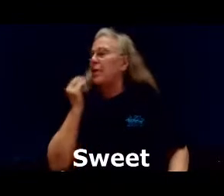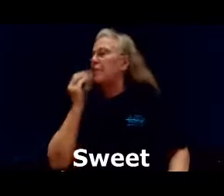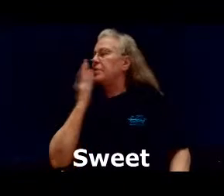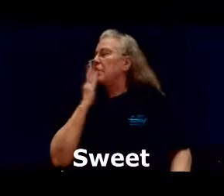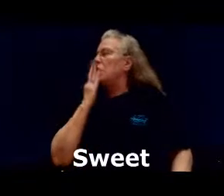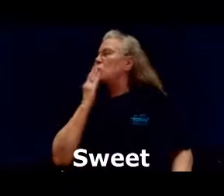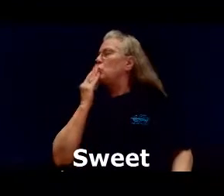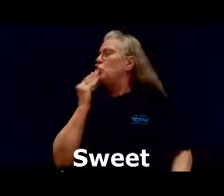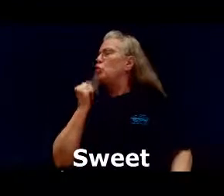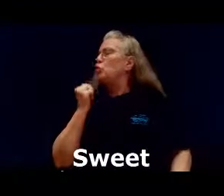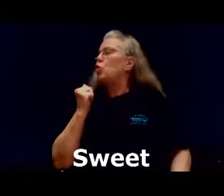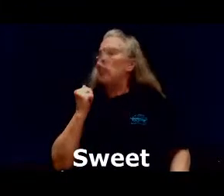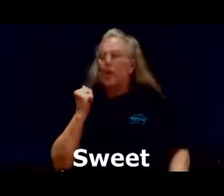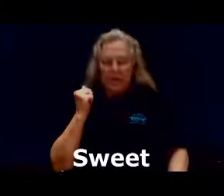lips. Sweet.